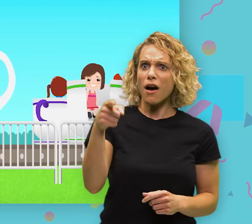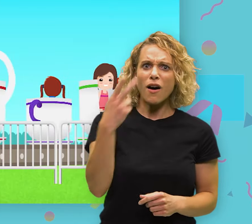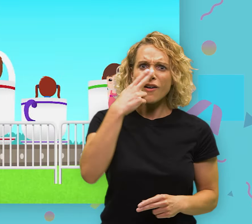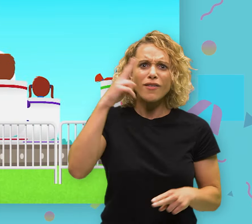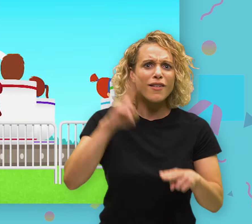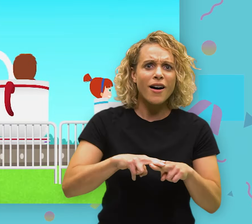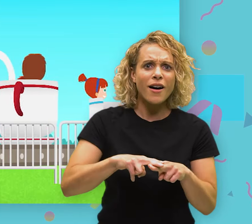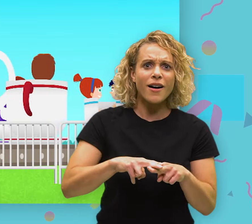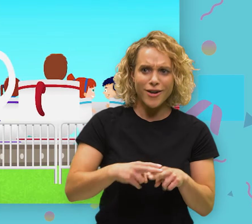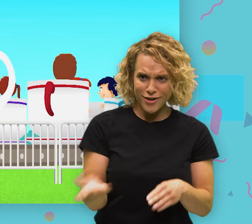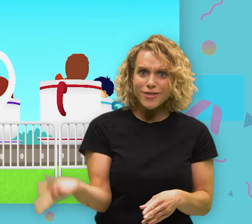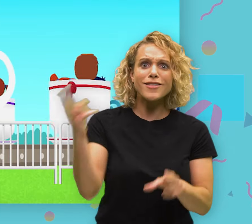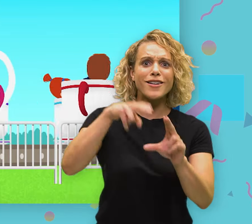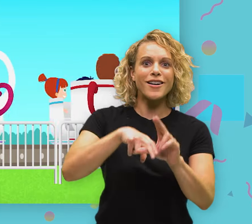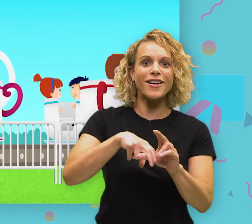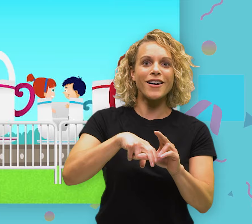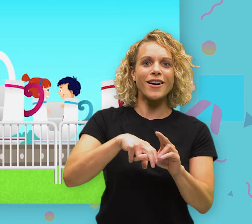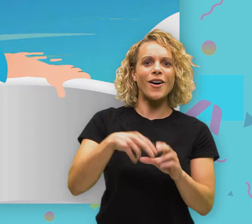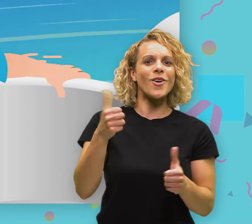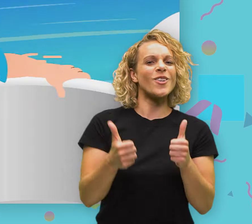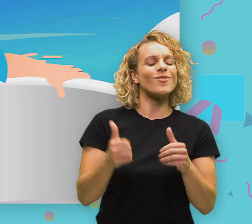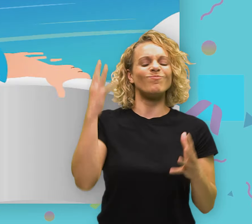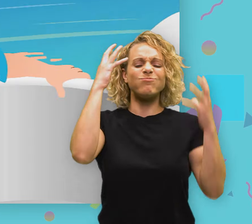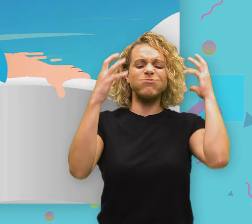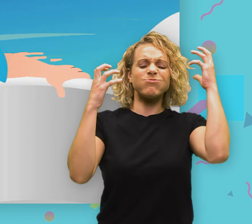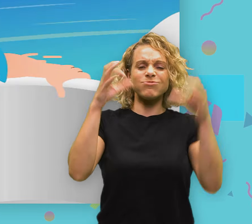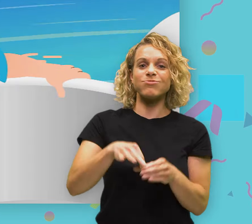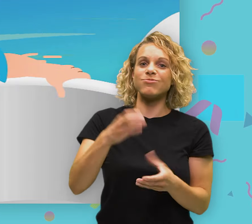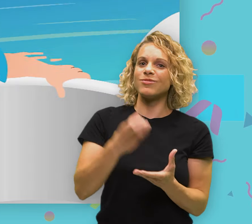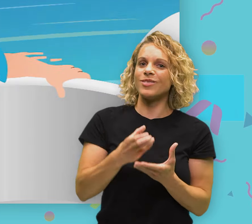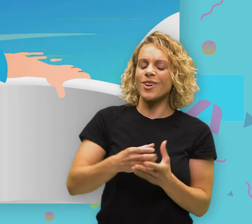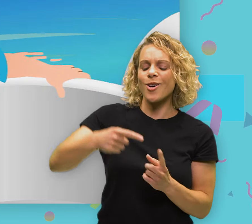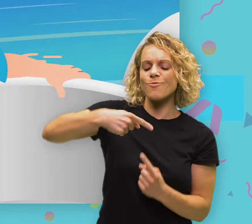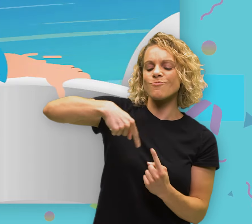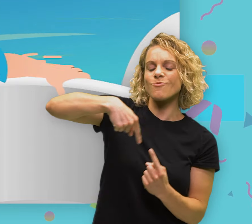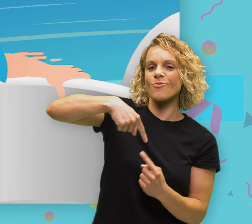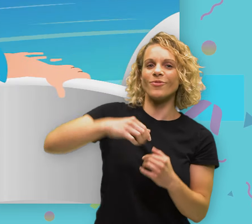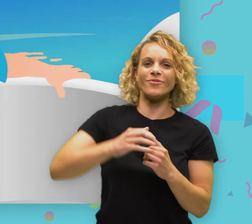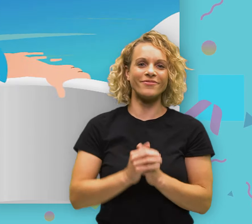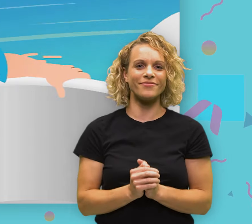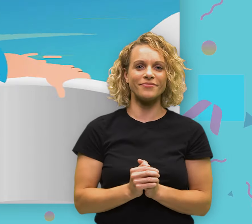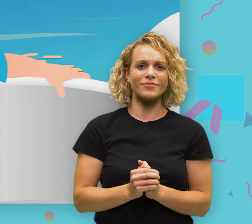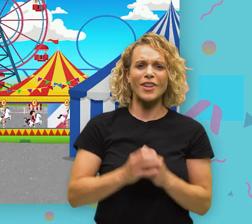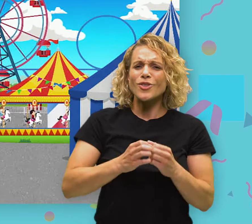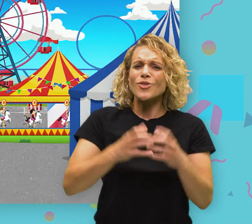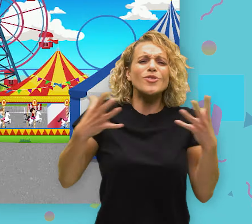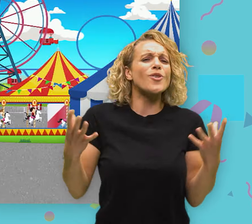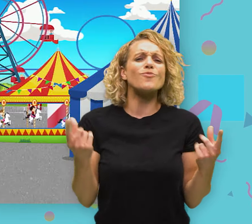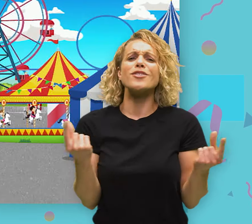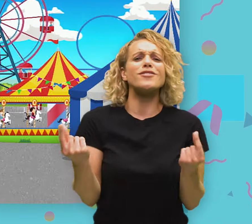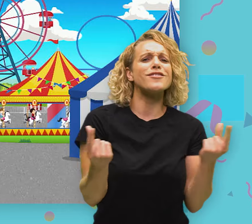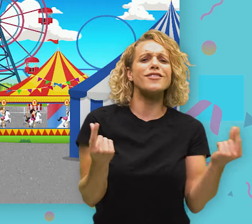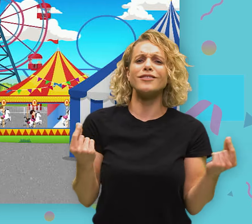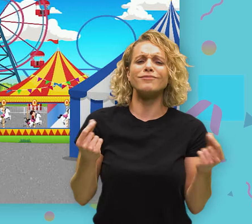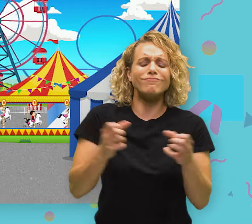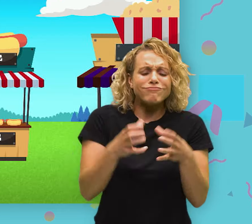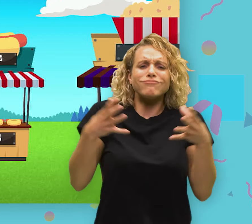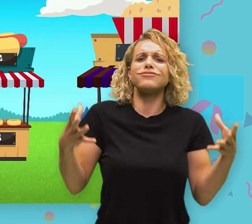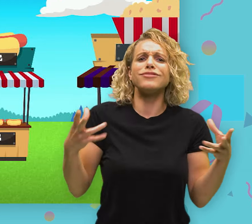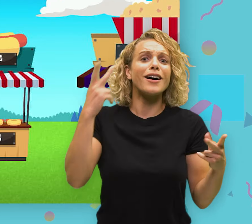that looks fun. Let's go on it or get dizzy on the teacup ride. There's so much to